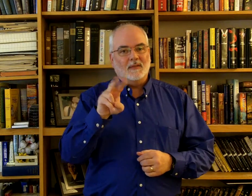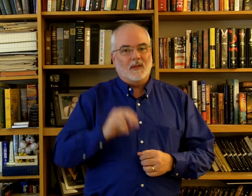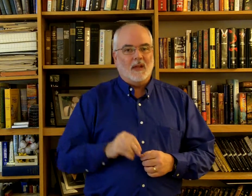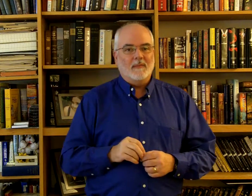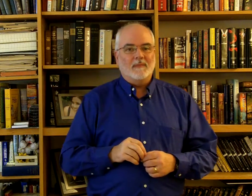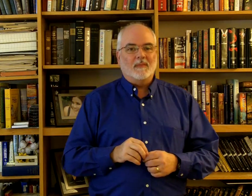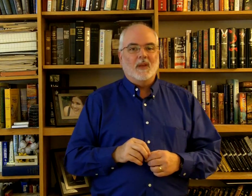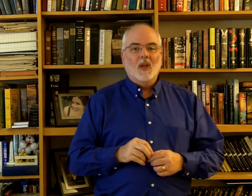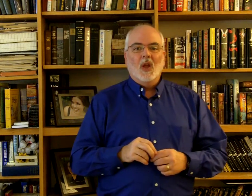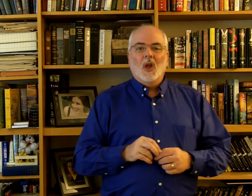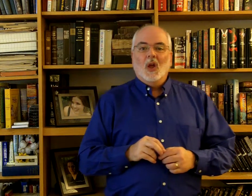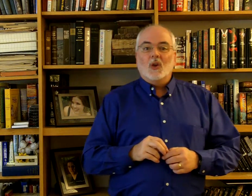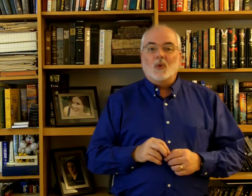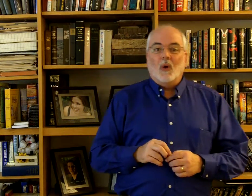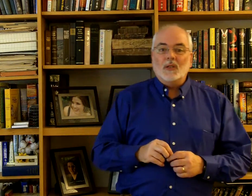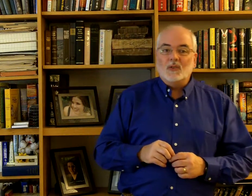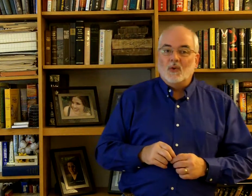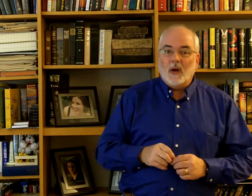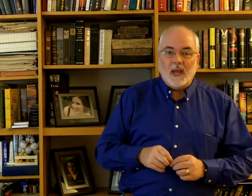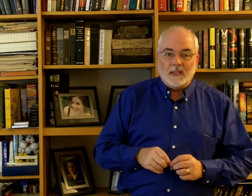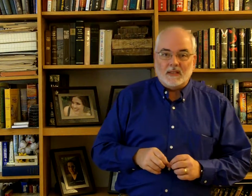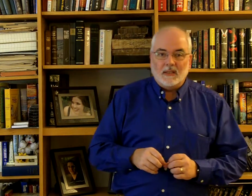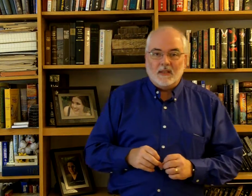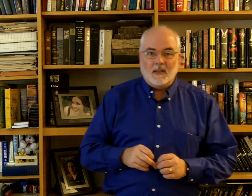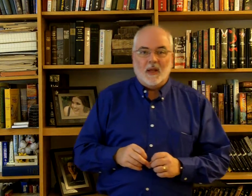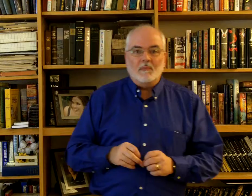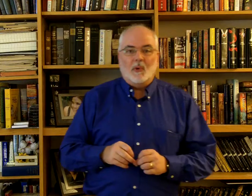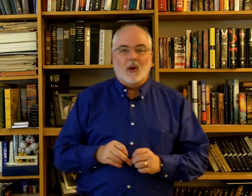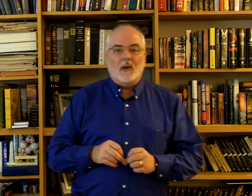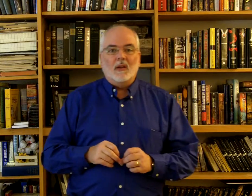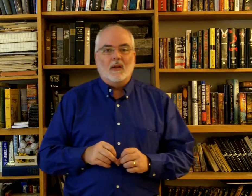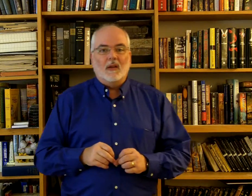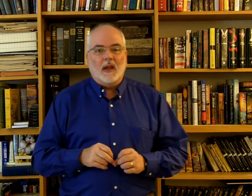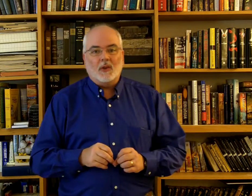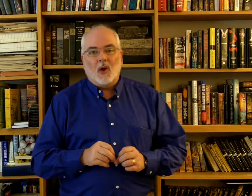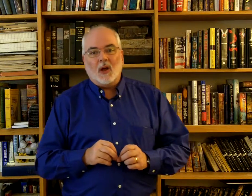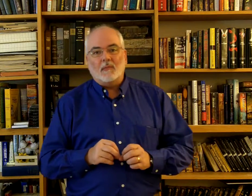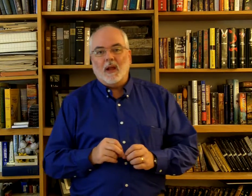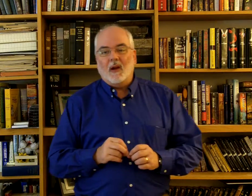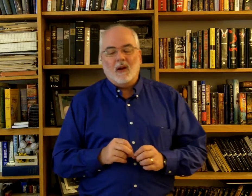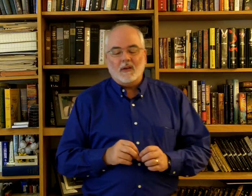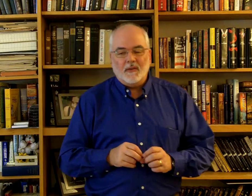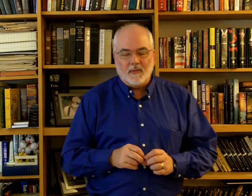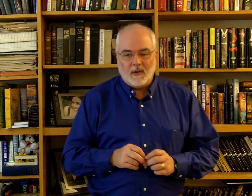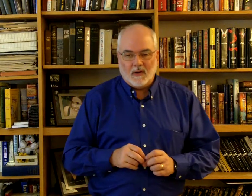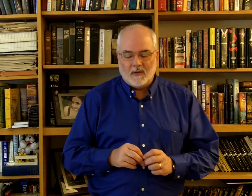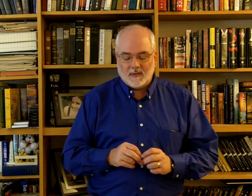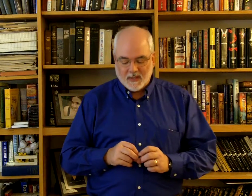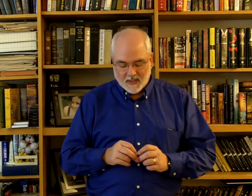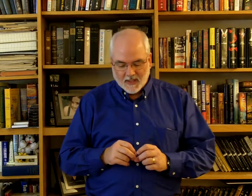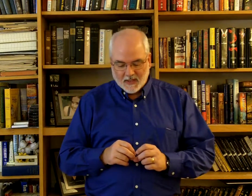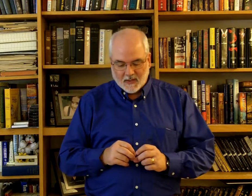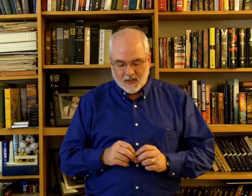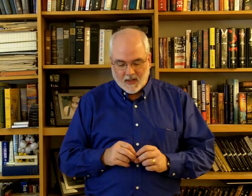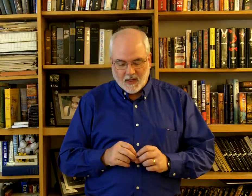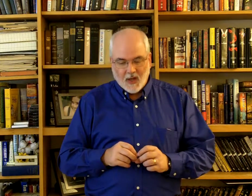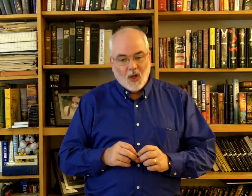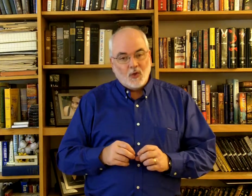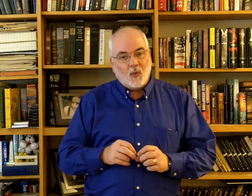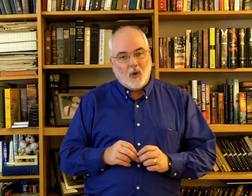Okay? 'Twas grace that taught my heart to fear. Okay?